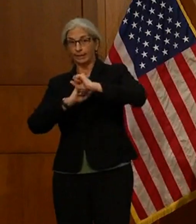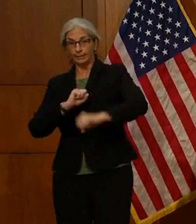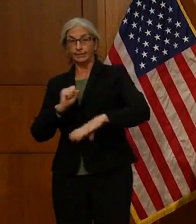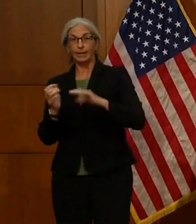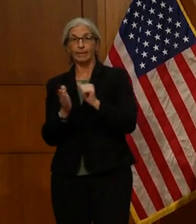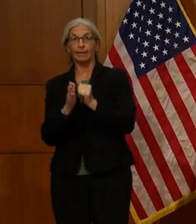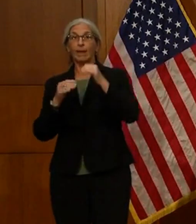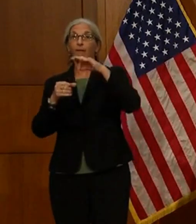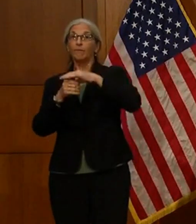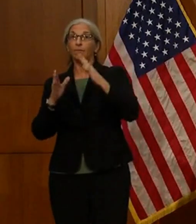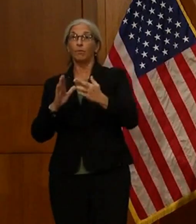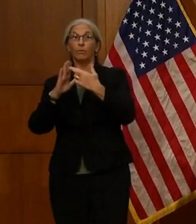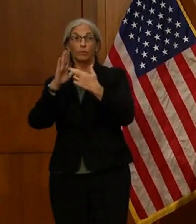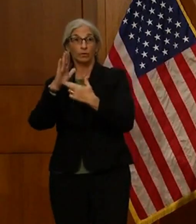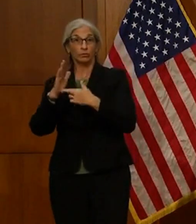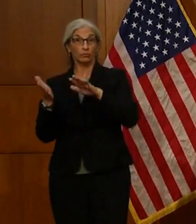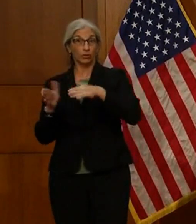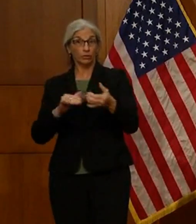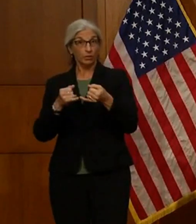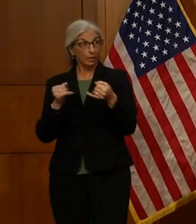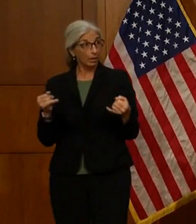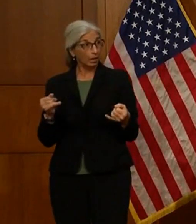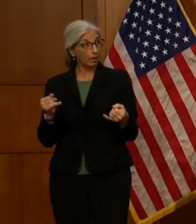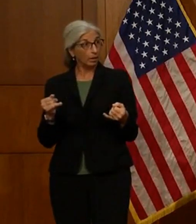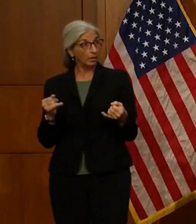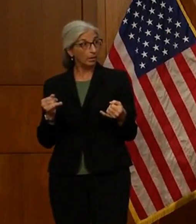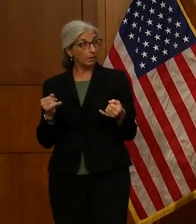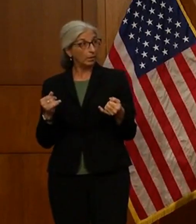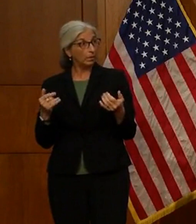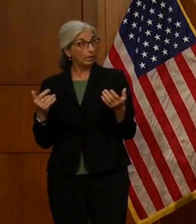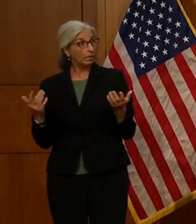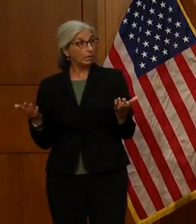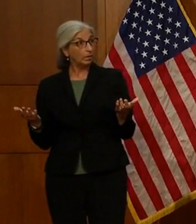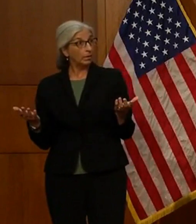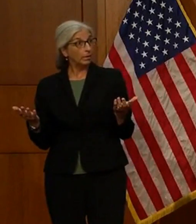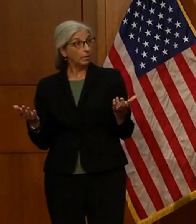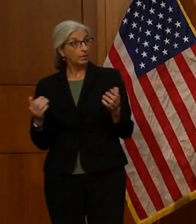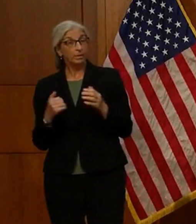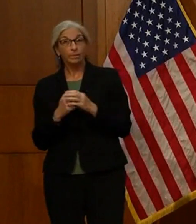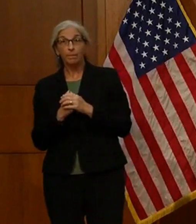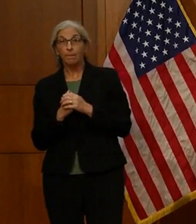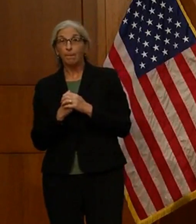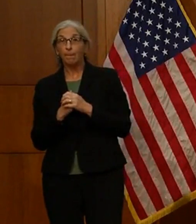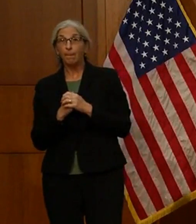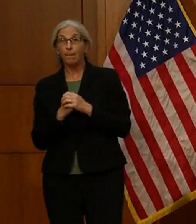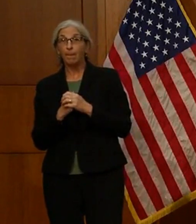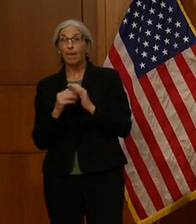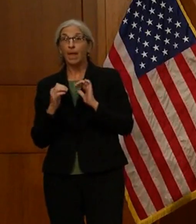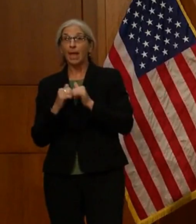And if so, can you elaborate on what you're planning to do to push those efforts along?